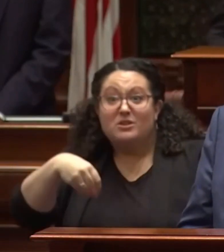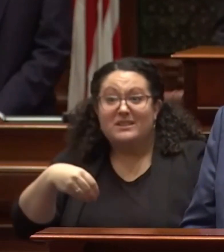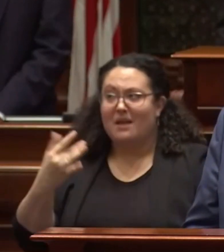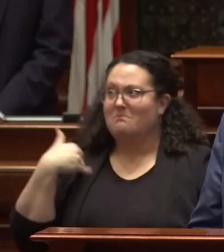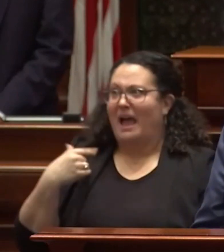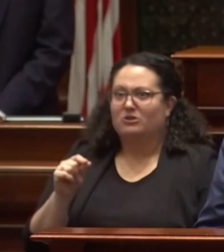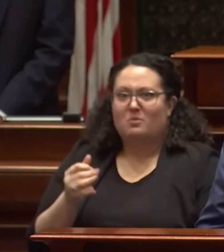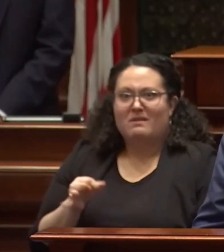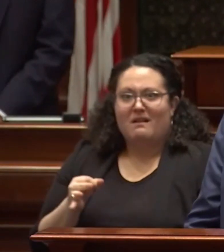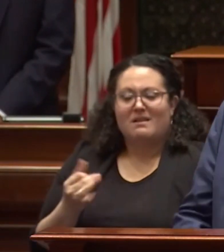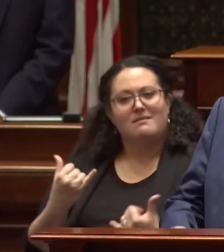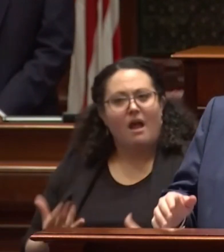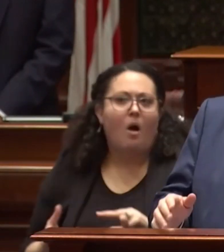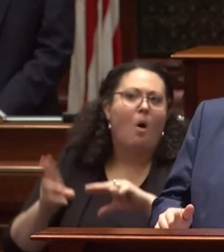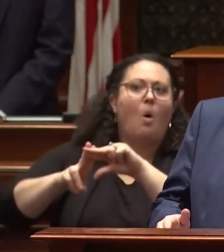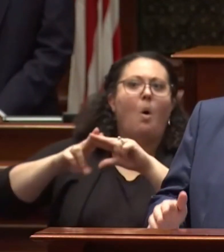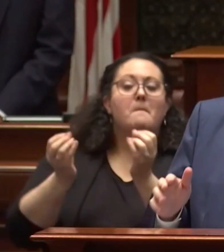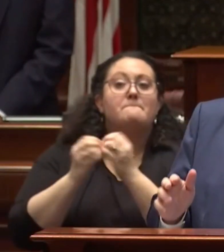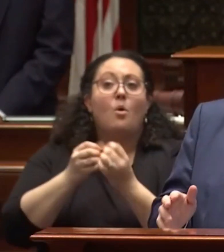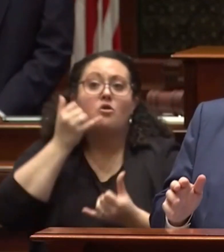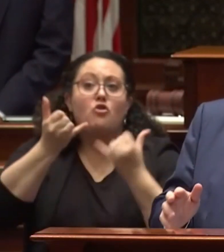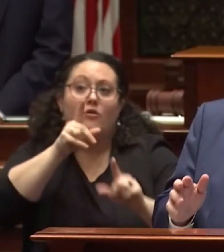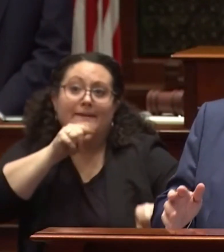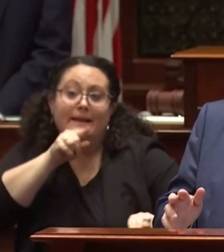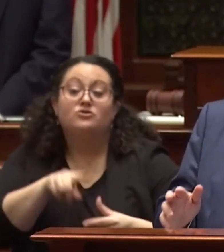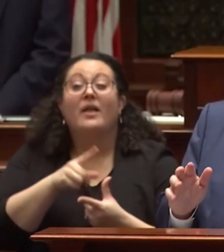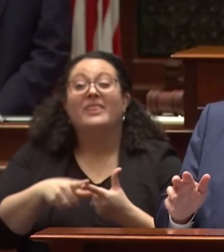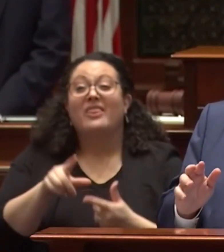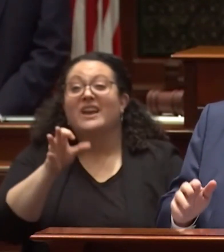back in 2019. Of the more than